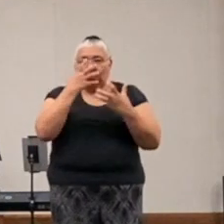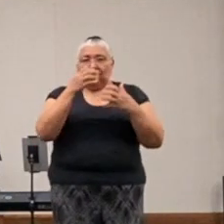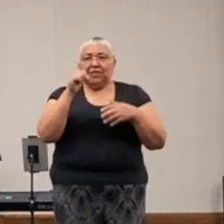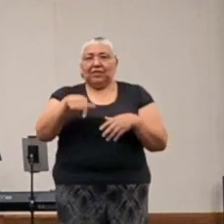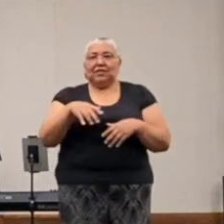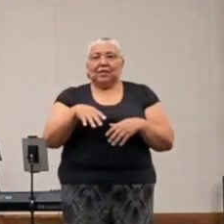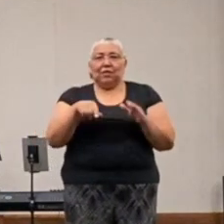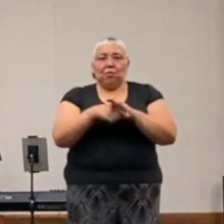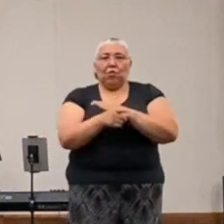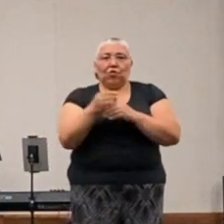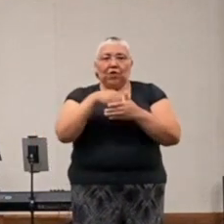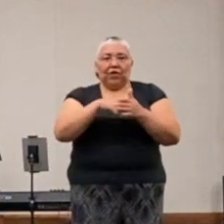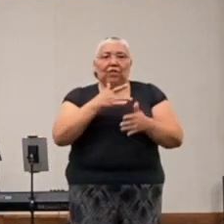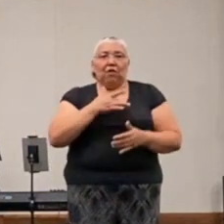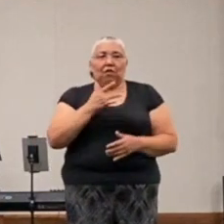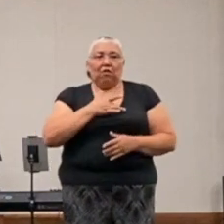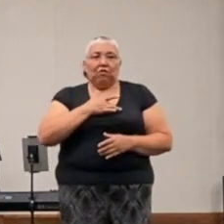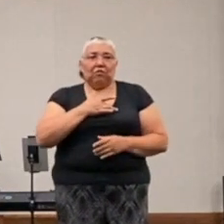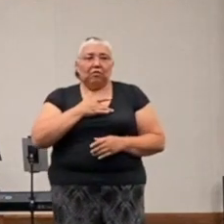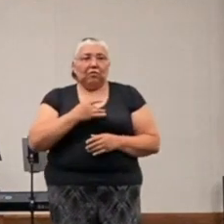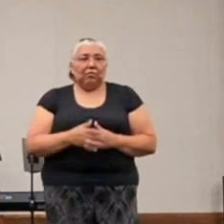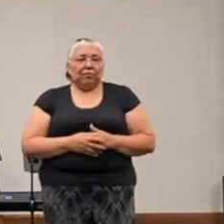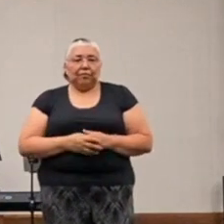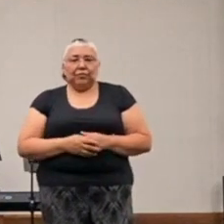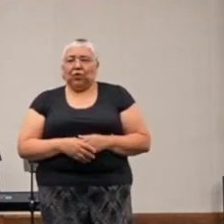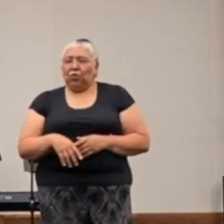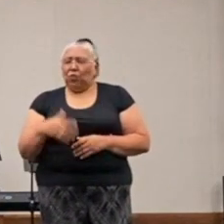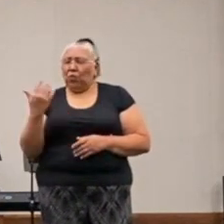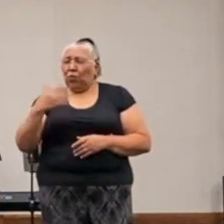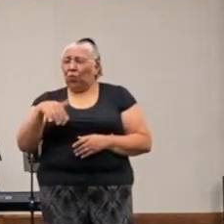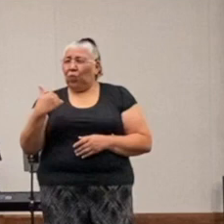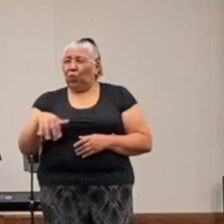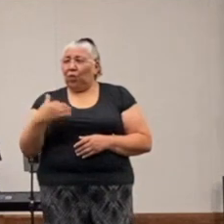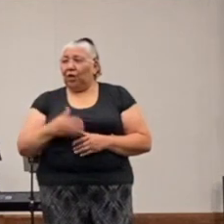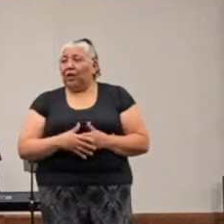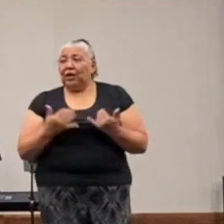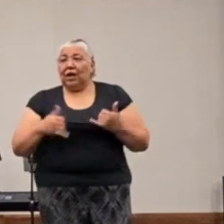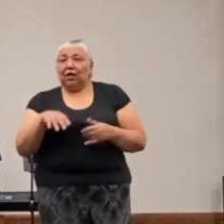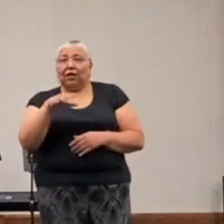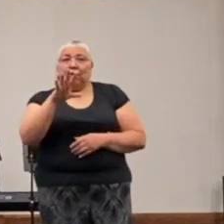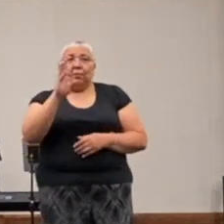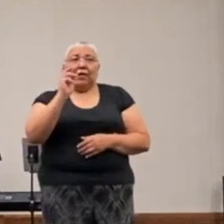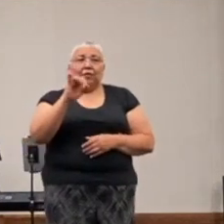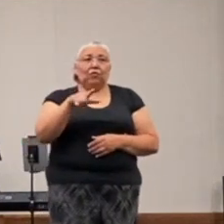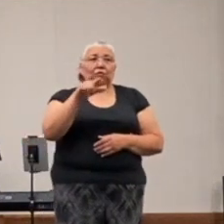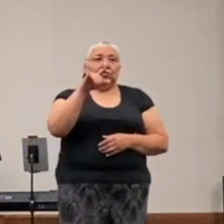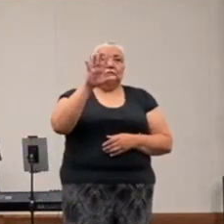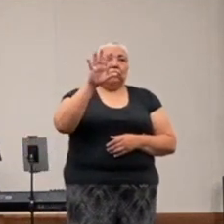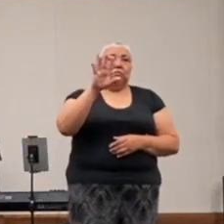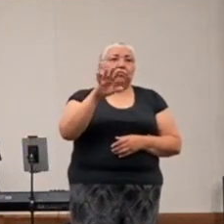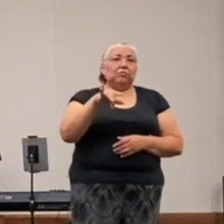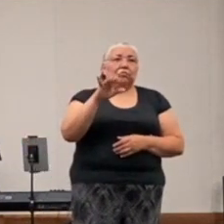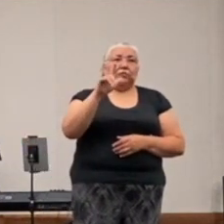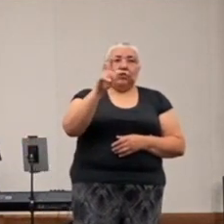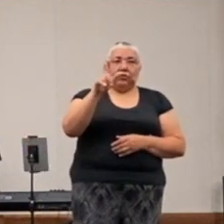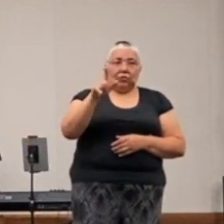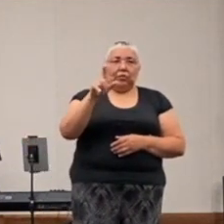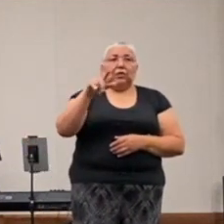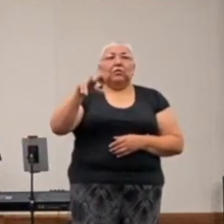murder committed in the heart. Ooh. Matthew 5, 21 through 22. Listen. It says, you have